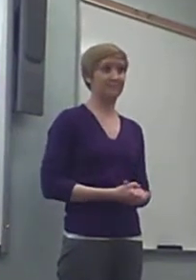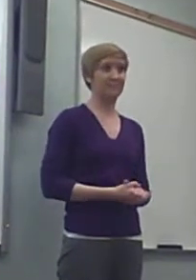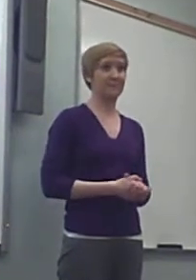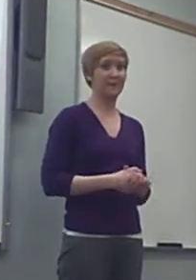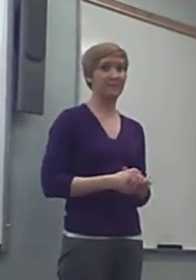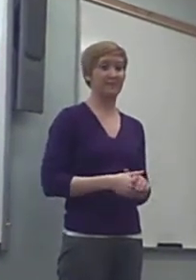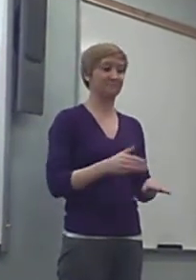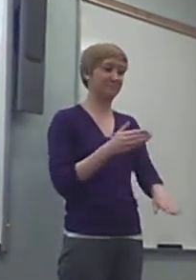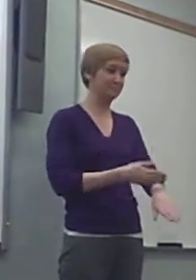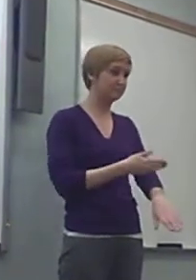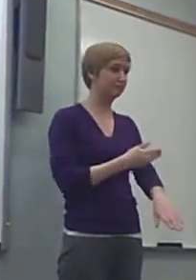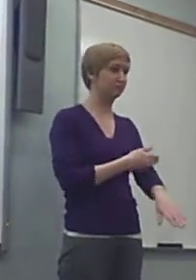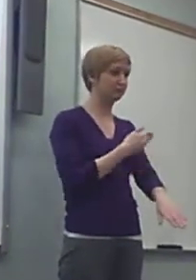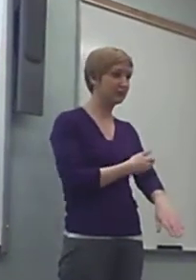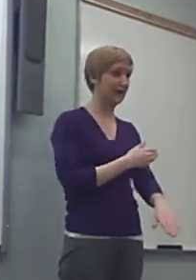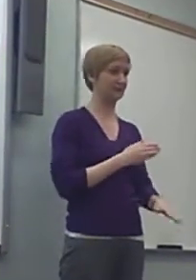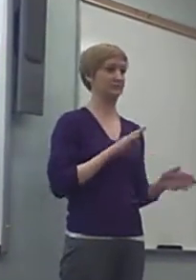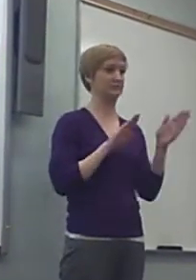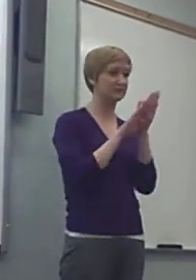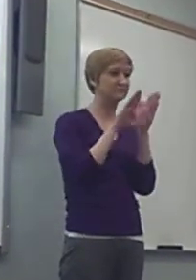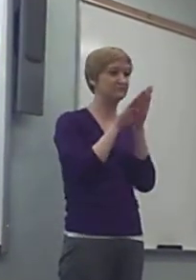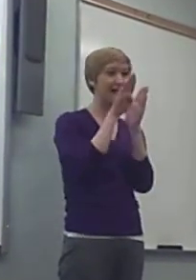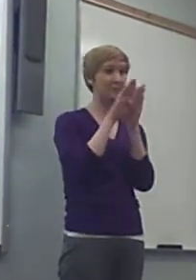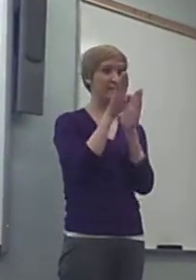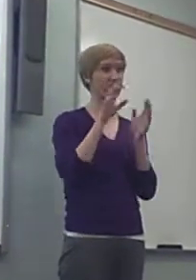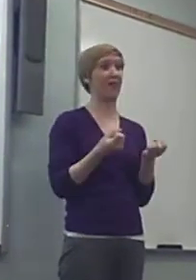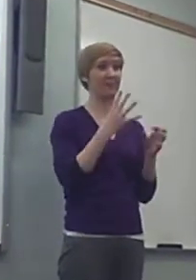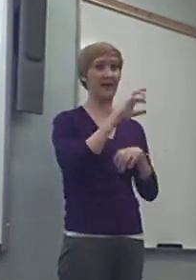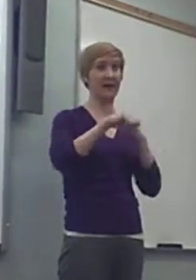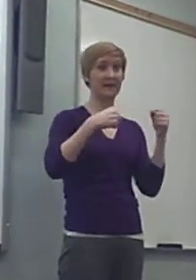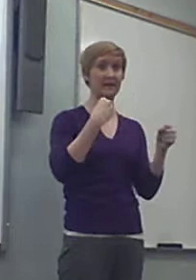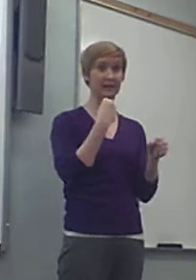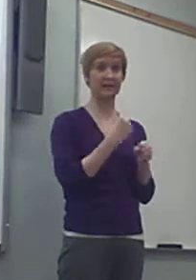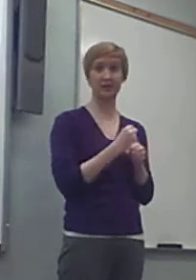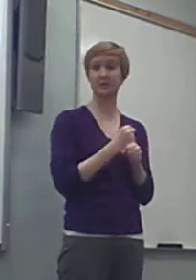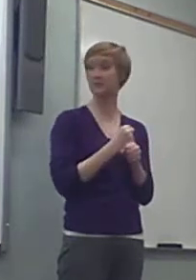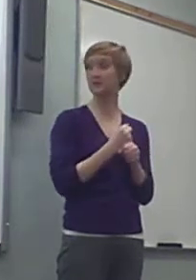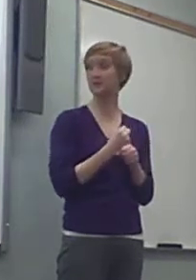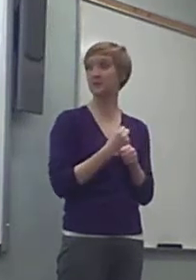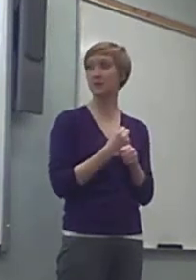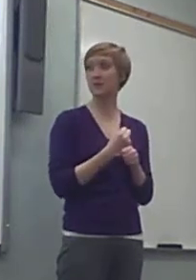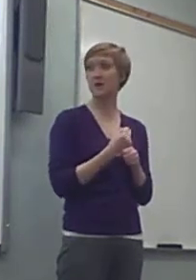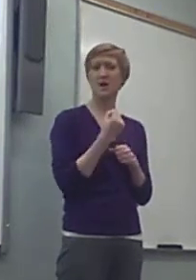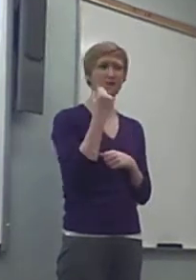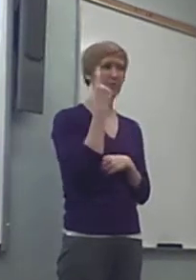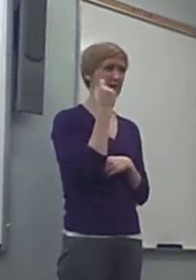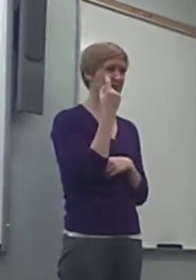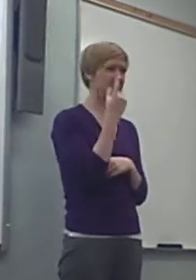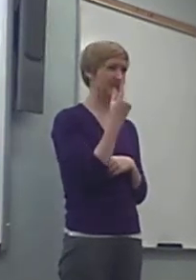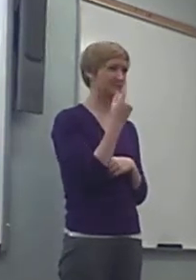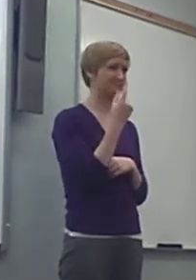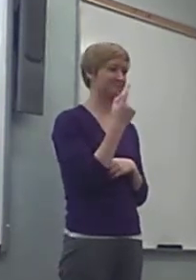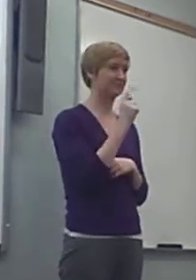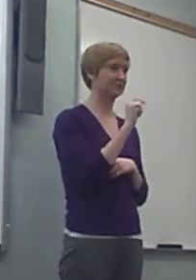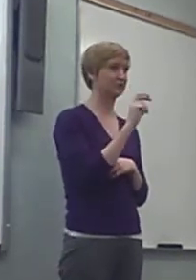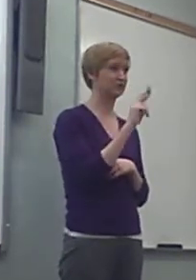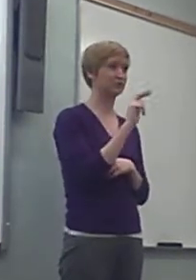the New Testament translated, and the kind of translation, if you understand the translation process at all, it takes a long time. Anybody that does